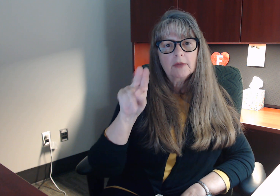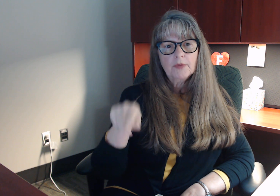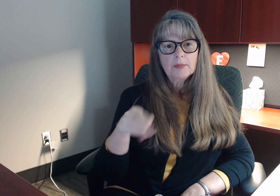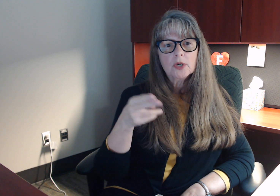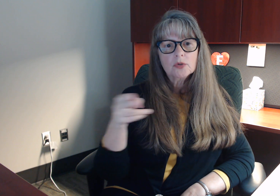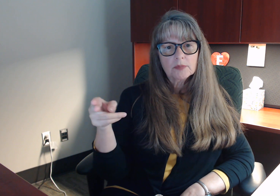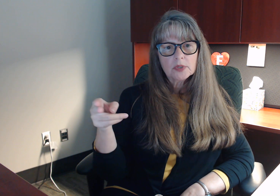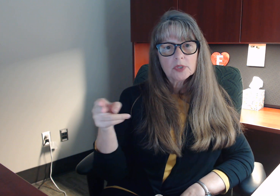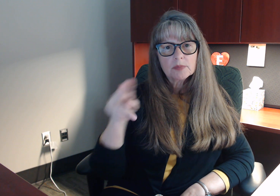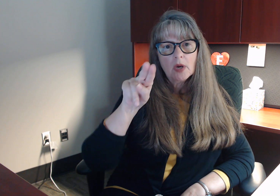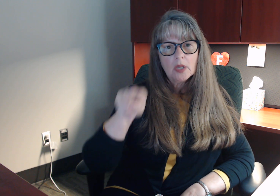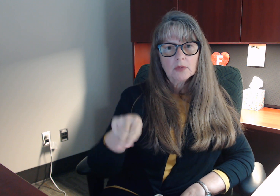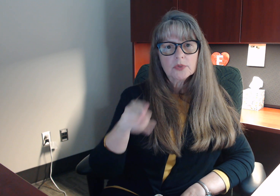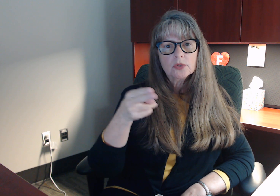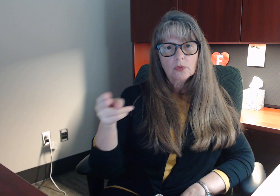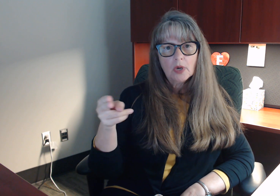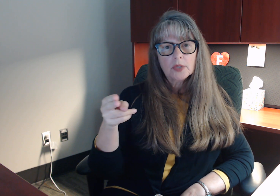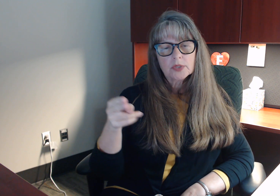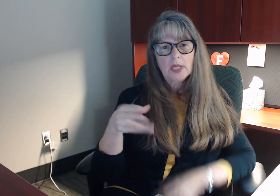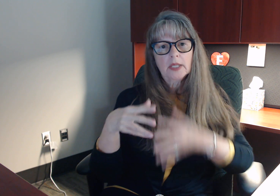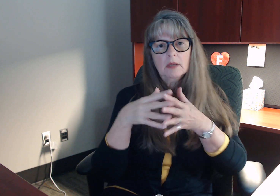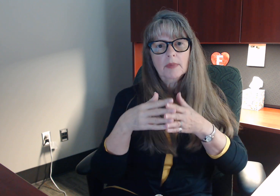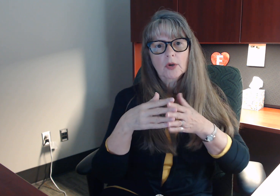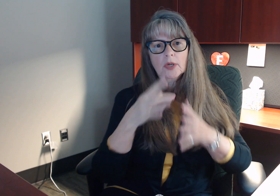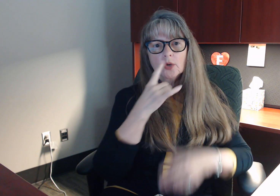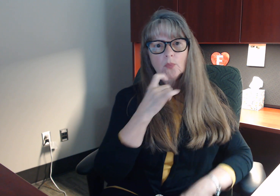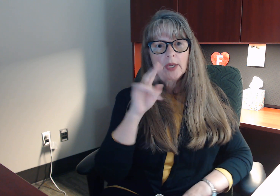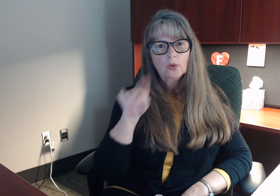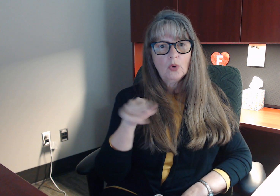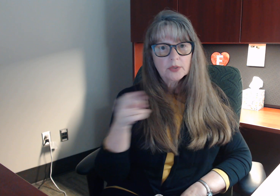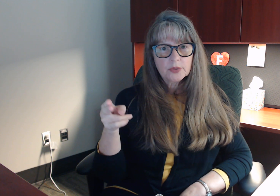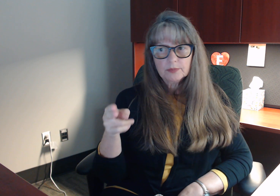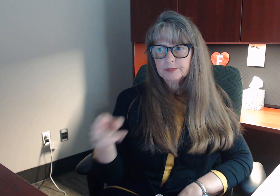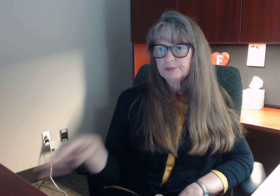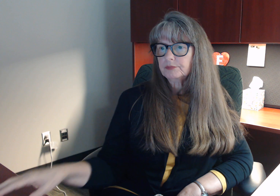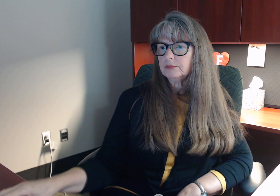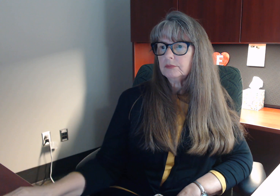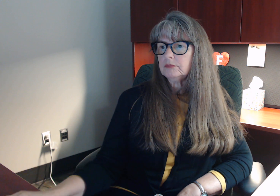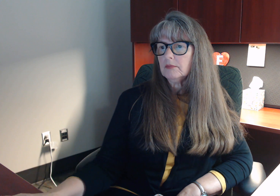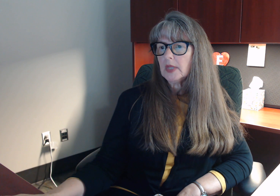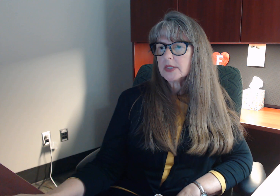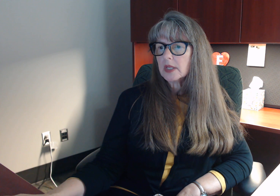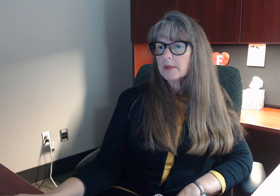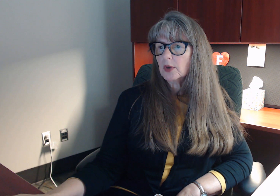I'm going to do something small, I would do cross, like the American Red Cross instead of the bigger one.